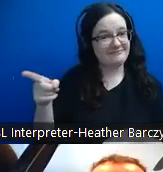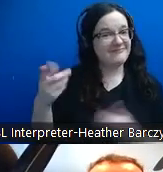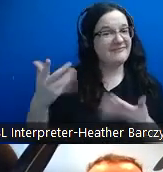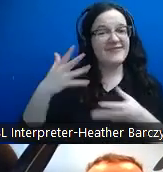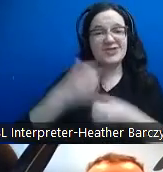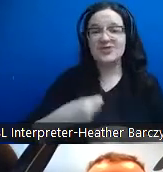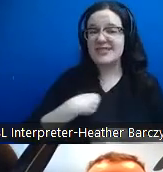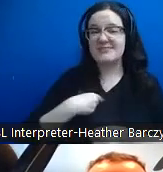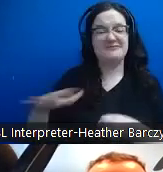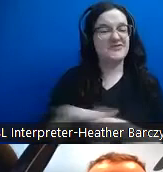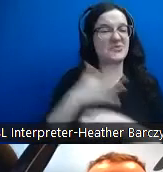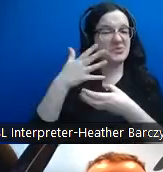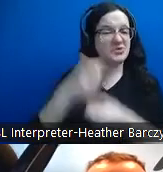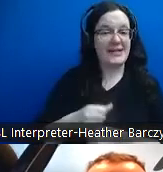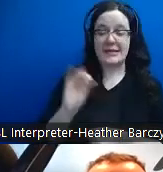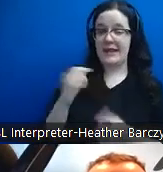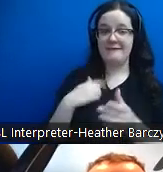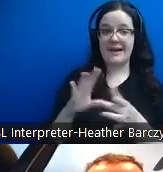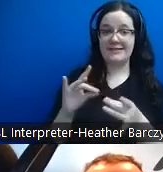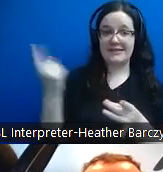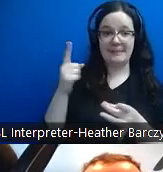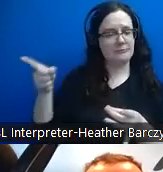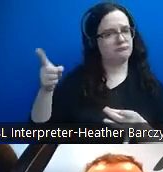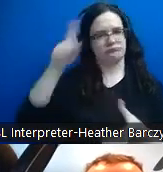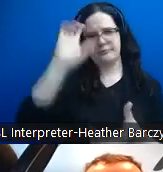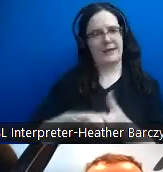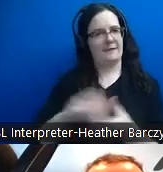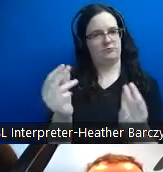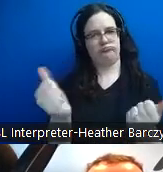implicitly. If I said something, it was true to her.